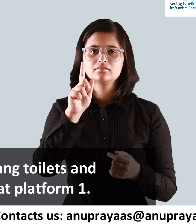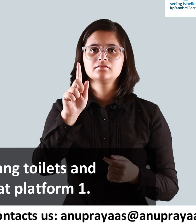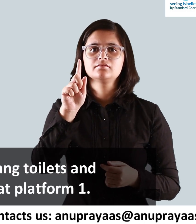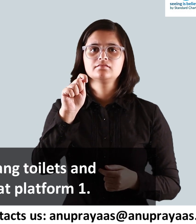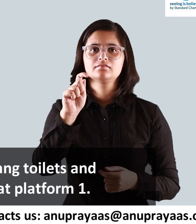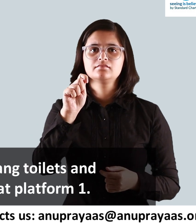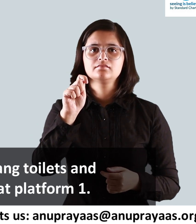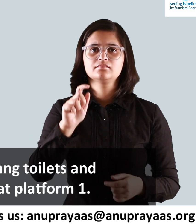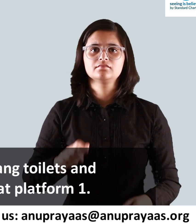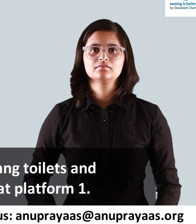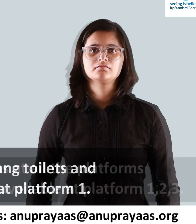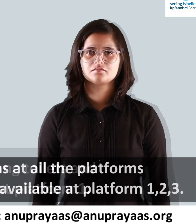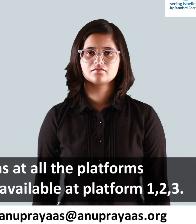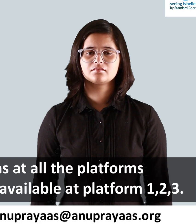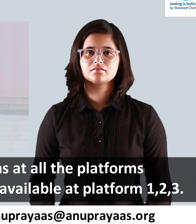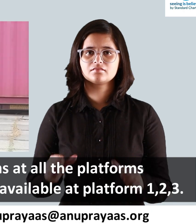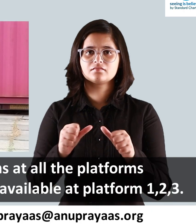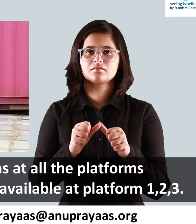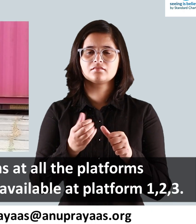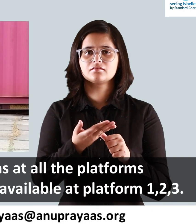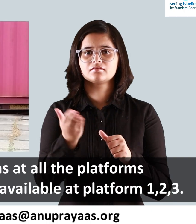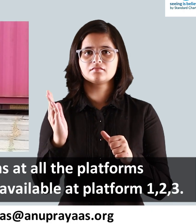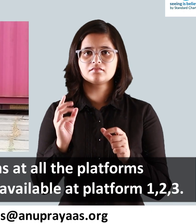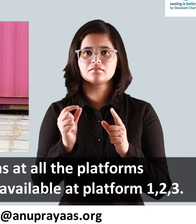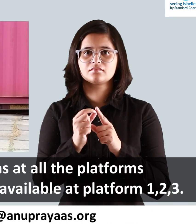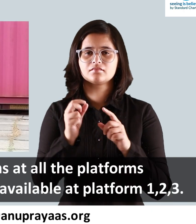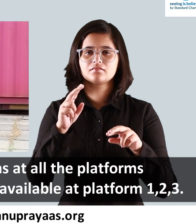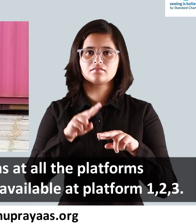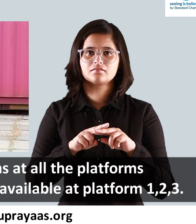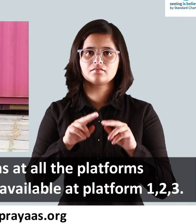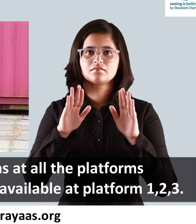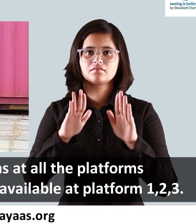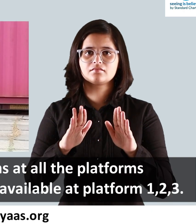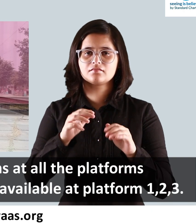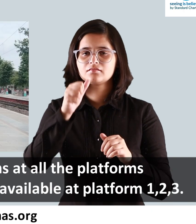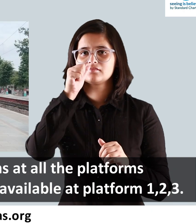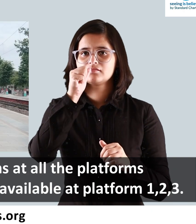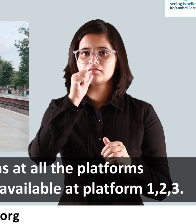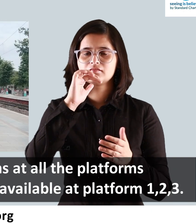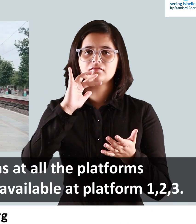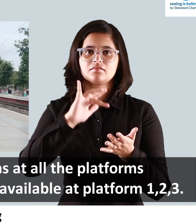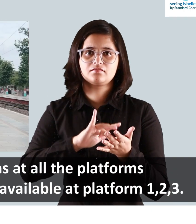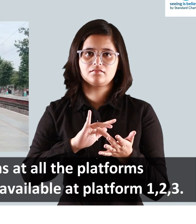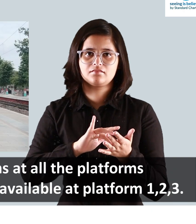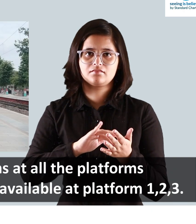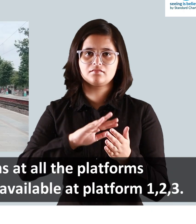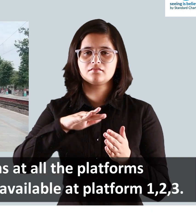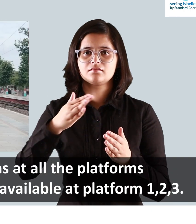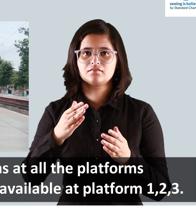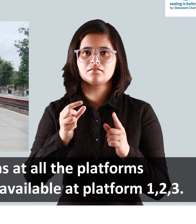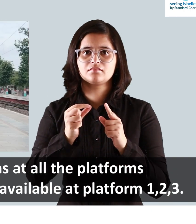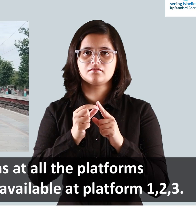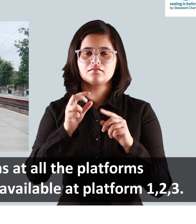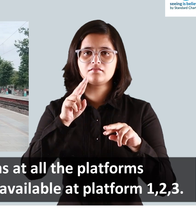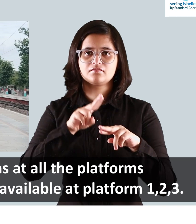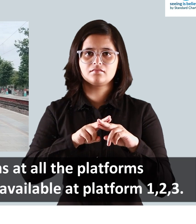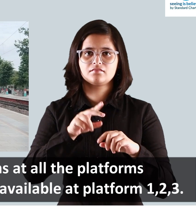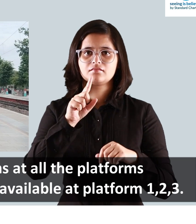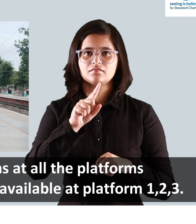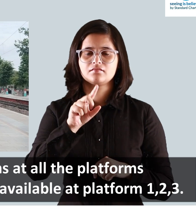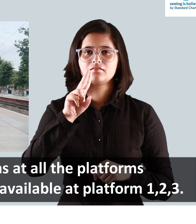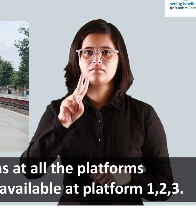There are water booths and ladies and gents toilets on. There are water booths at all the platforms and ladies and gents toilets